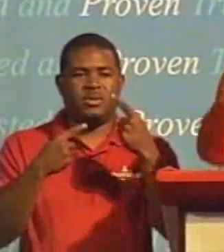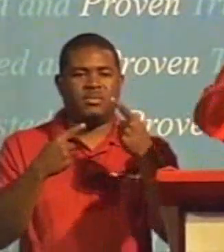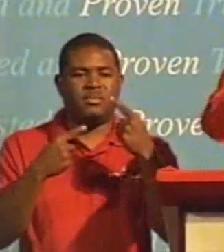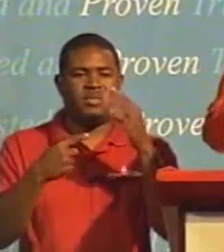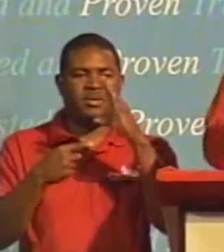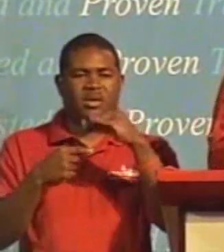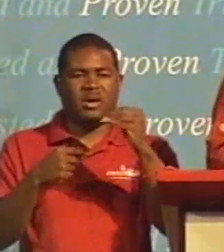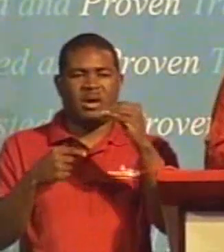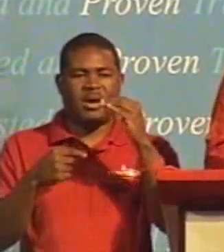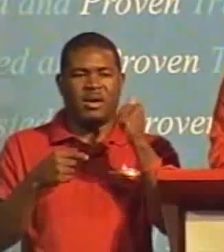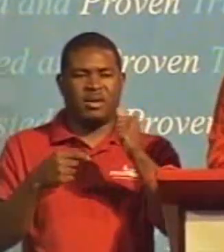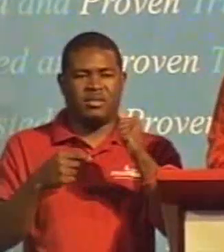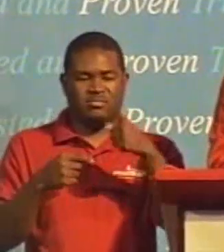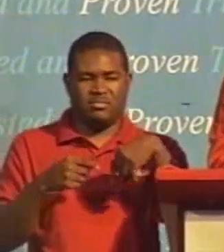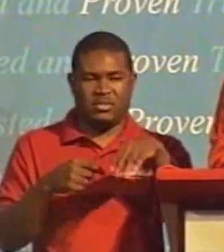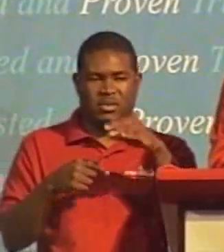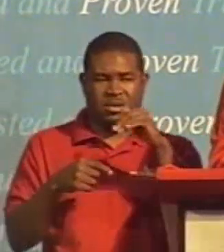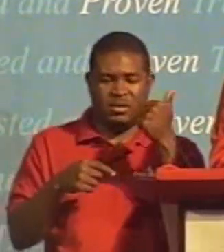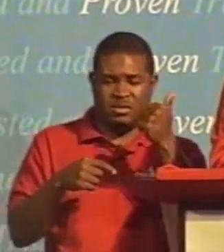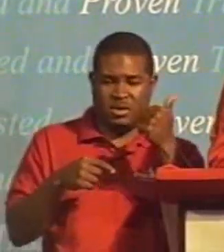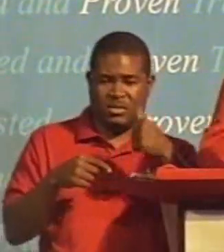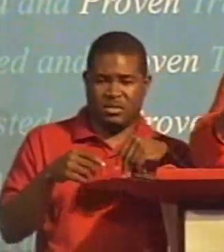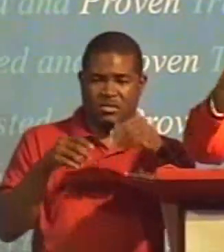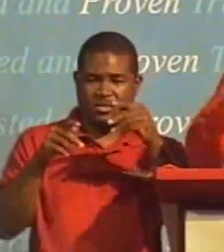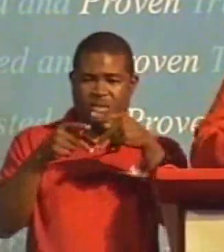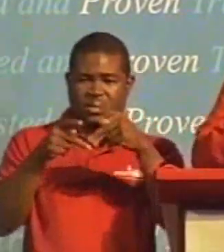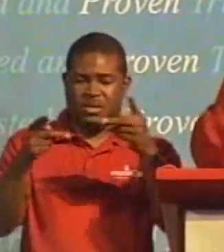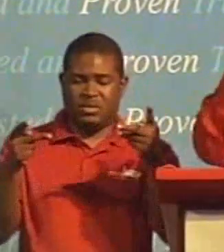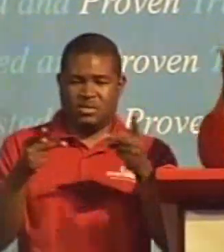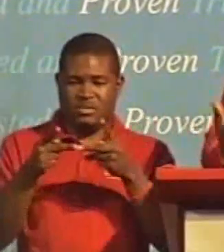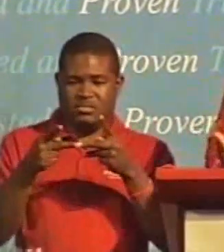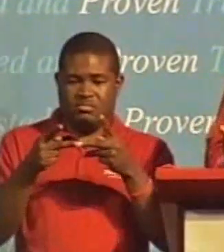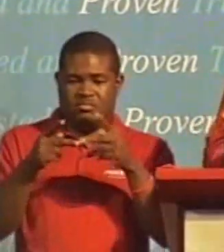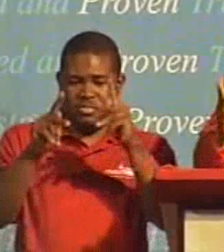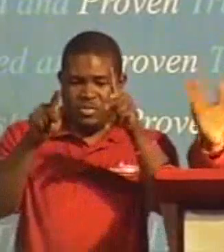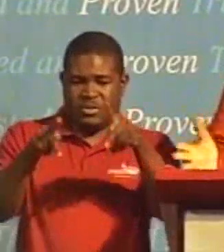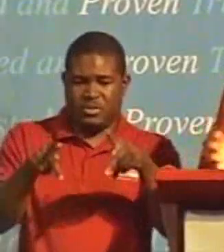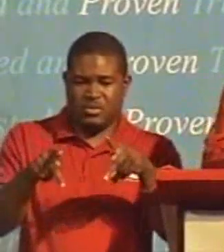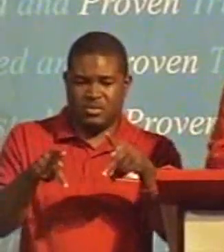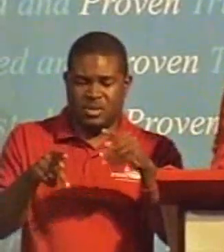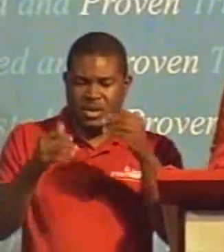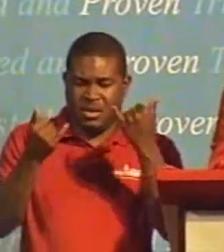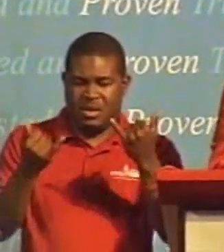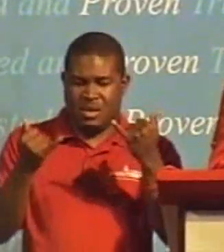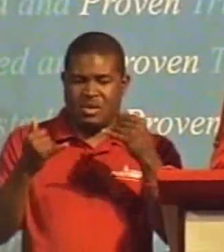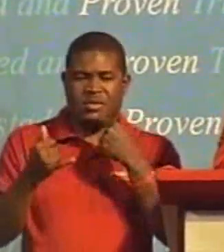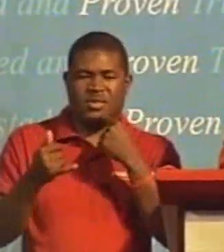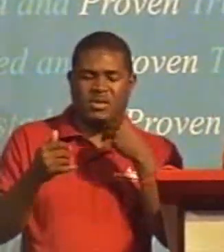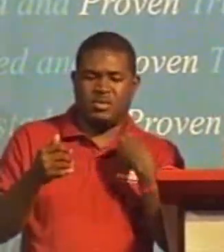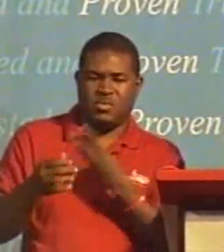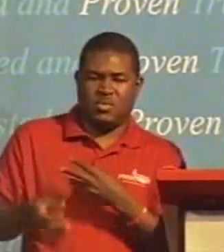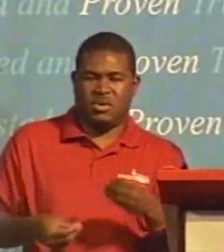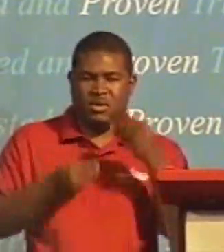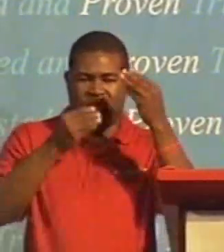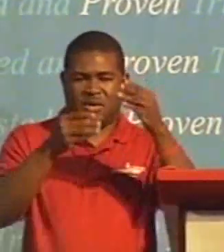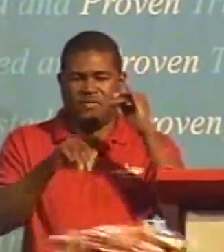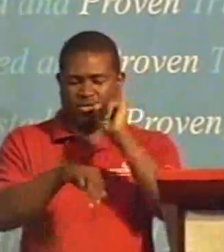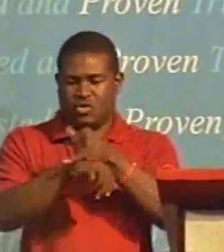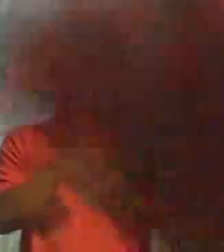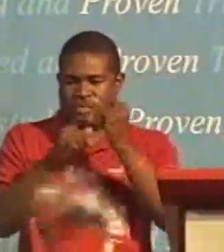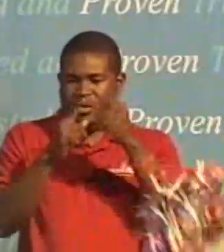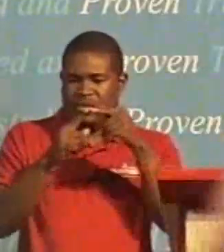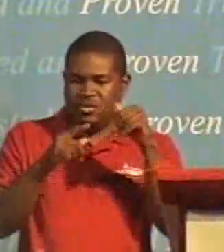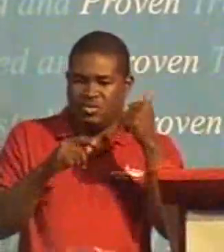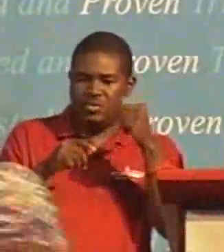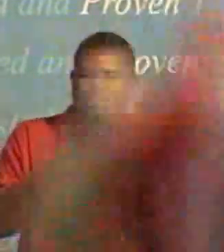And a foreigner won the bid. Now they say, we give the job to foreigner. Colorado is on